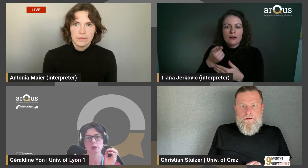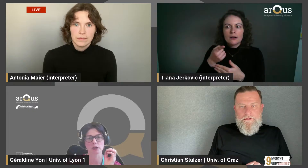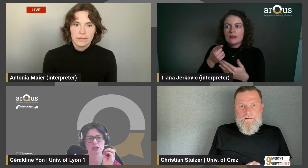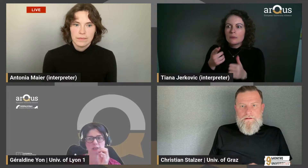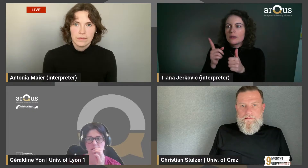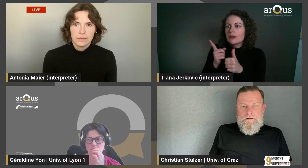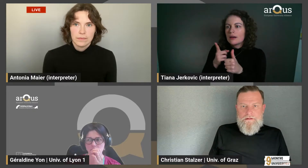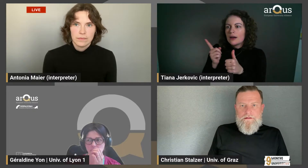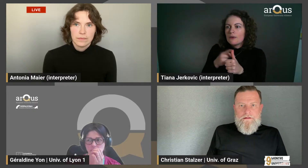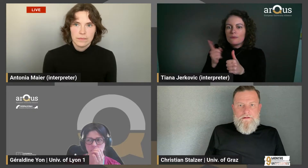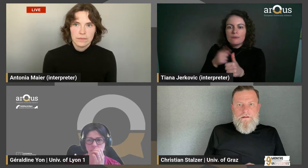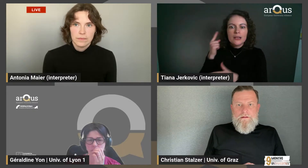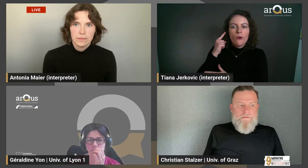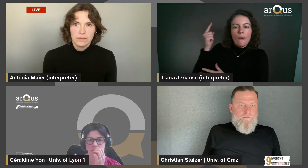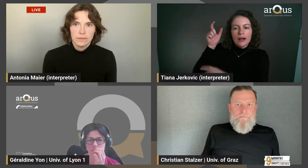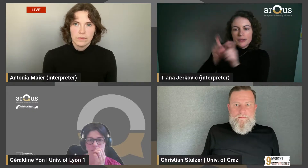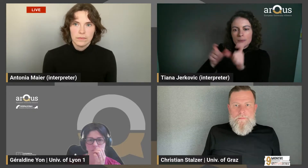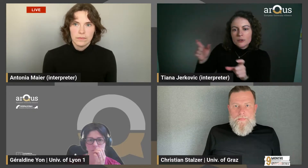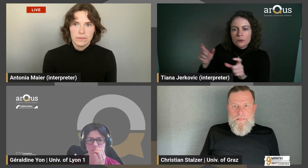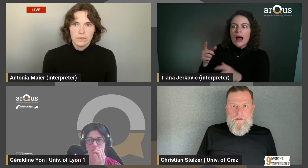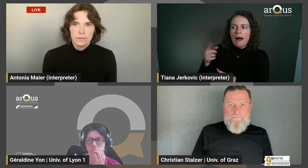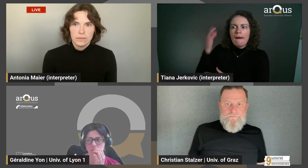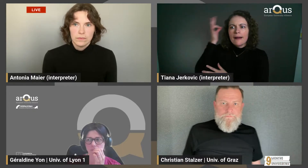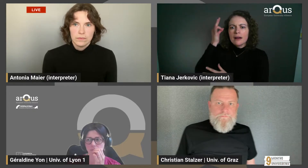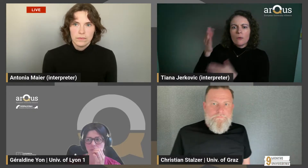sign languages?